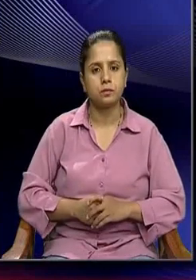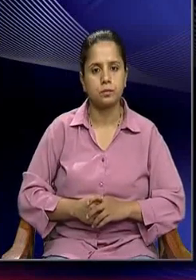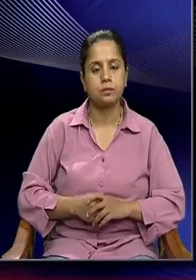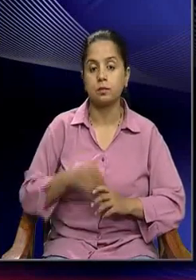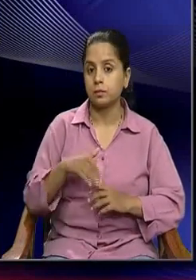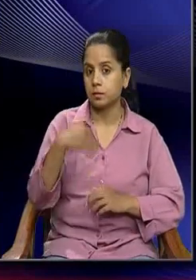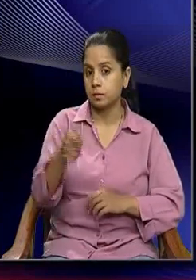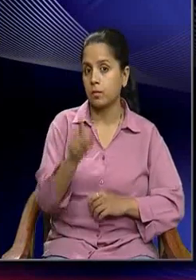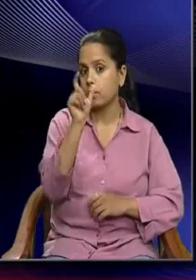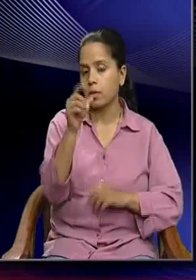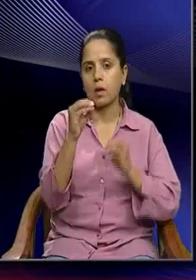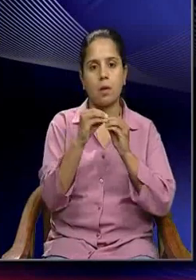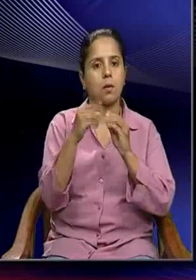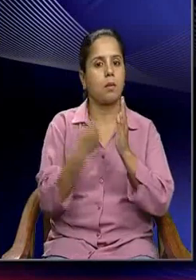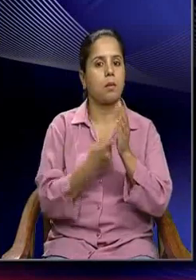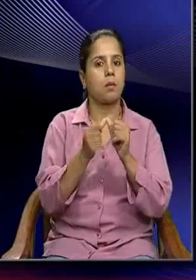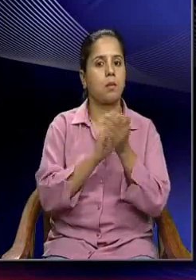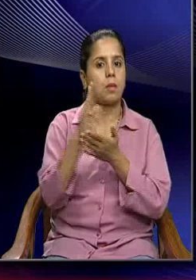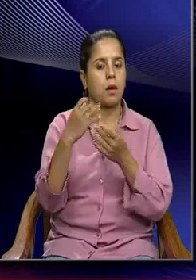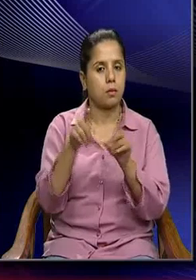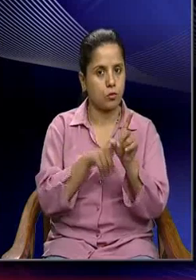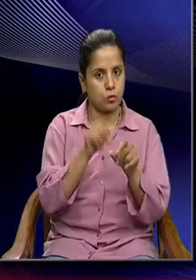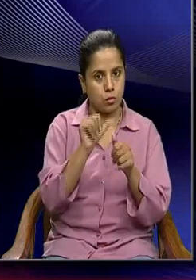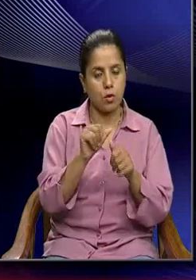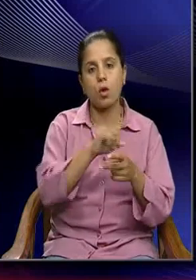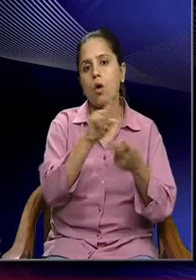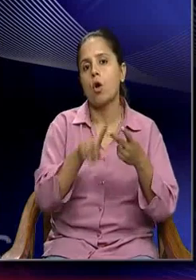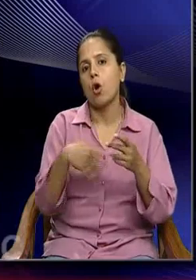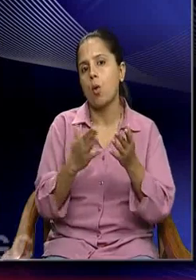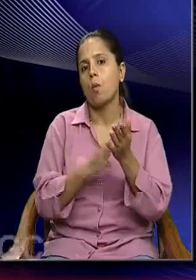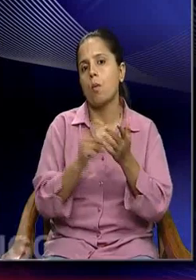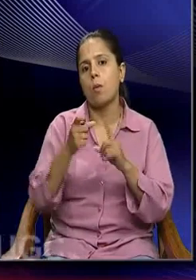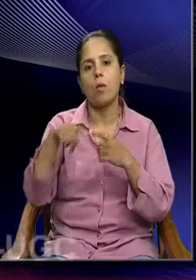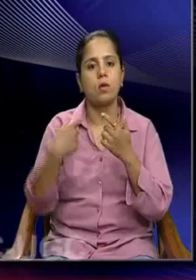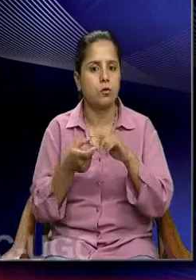Then comes Brahmacharya or celibacy or moderation.